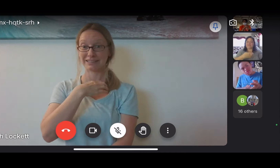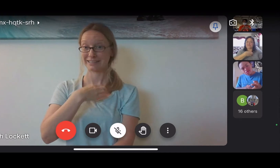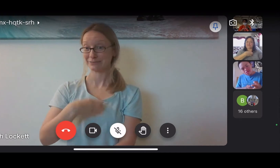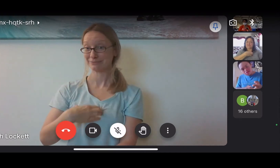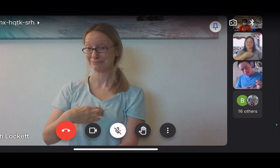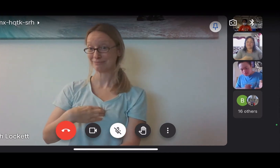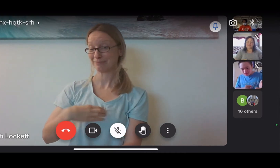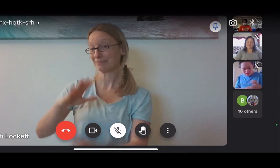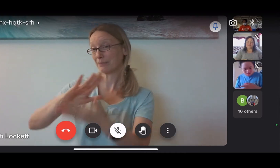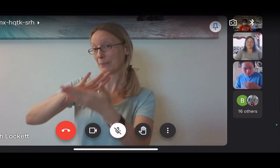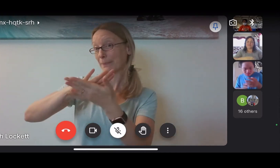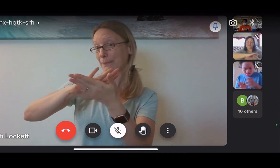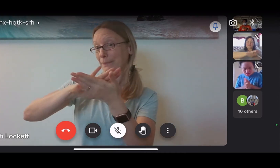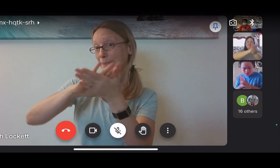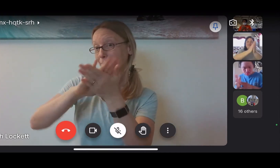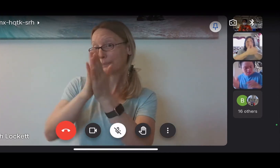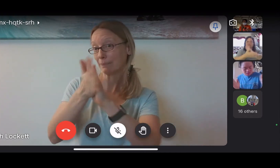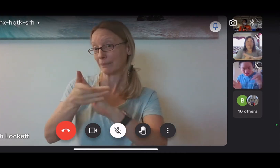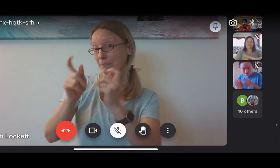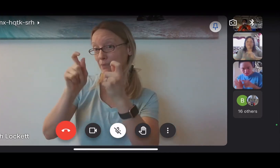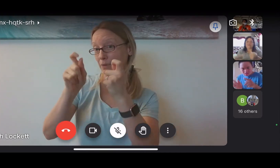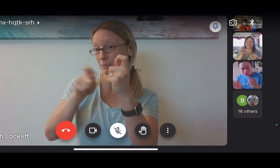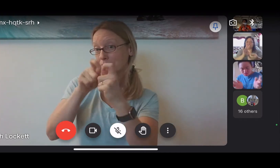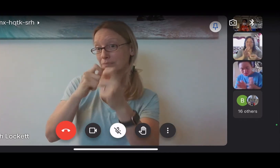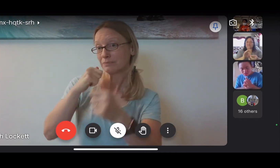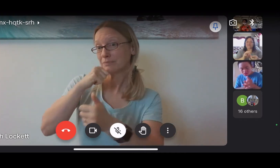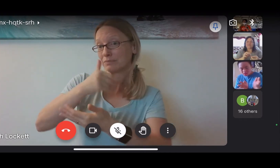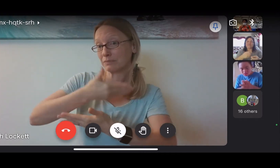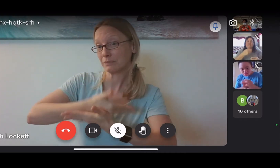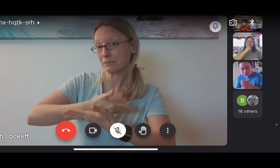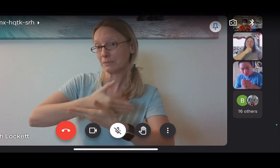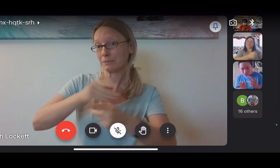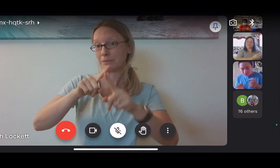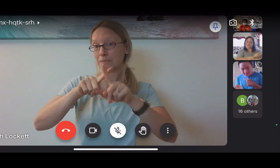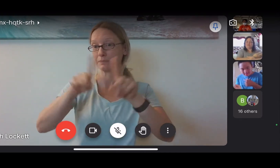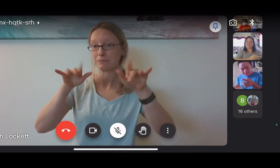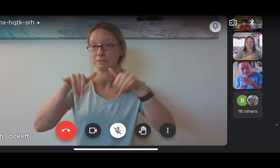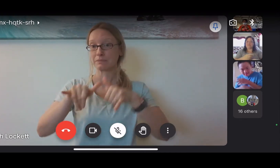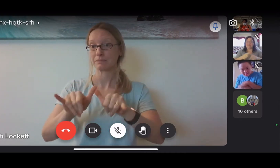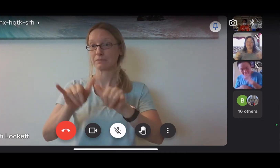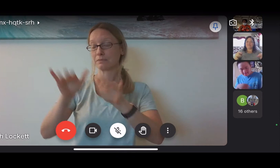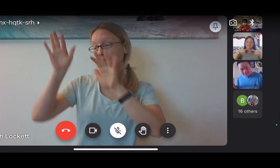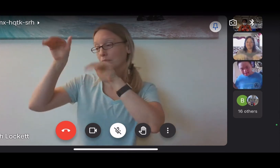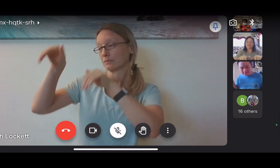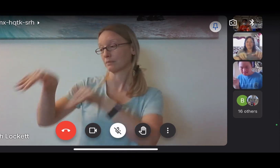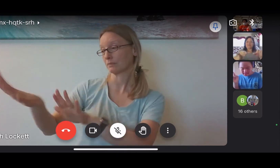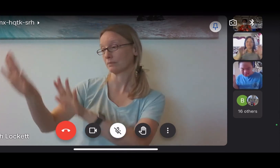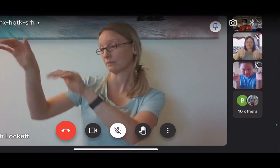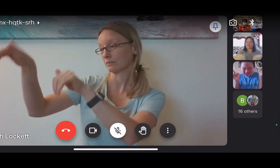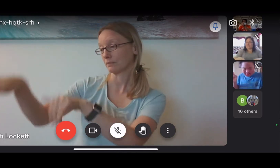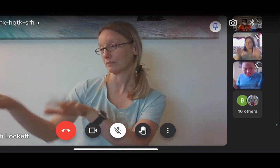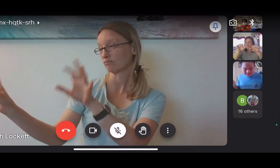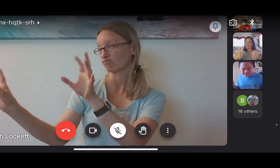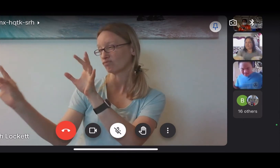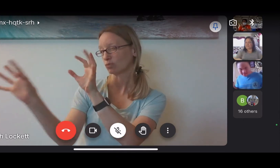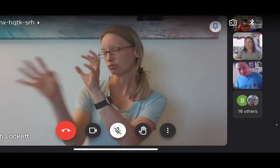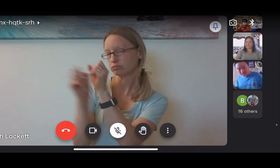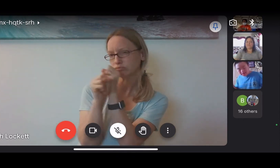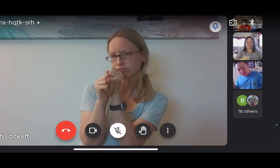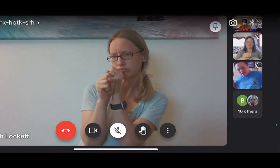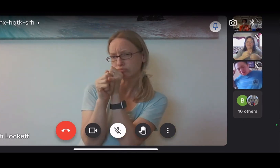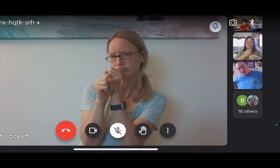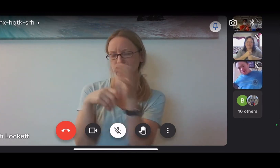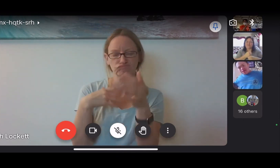I wish I could be the perfect daughter, but I come back to the water no matter